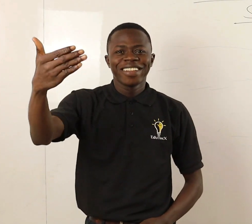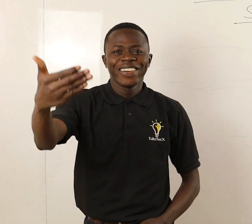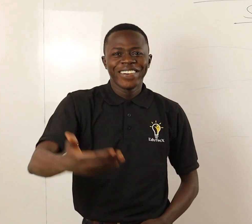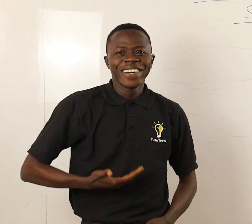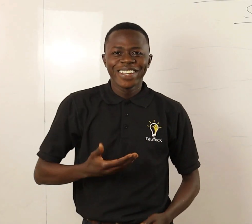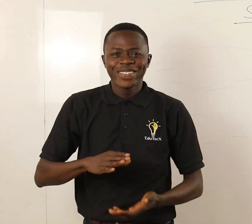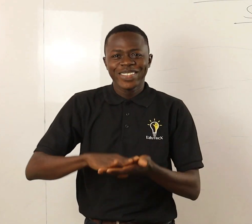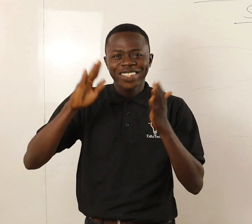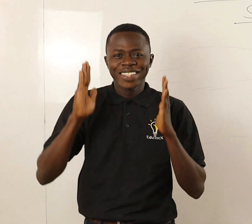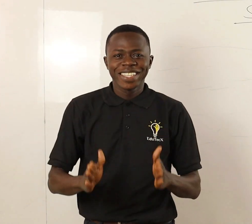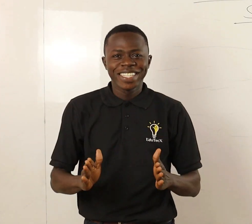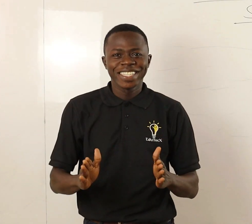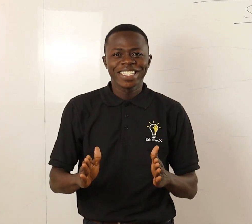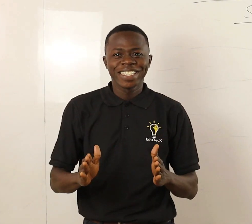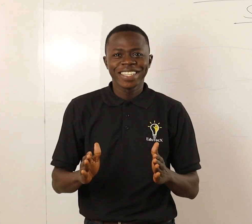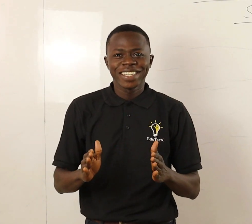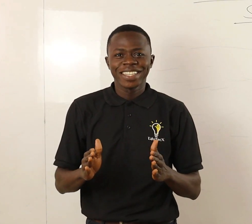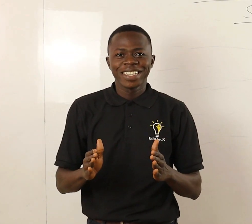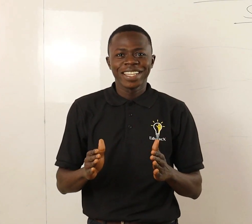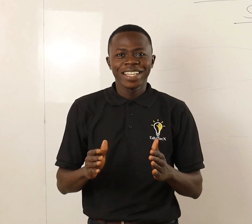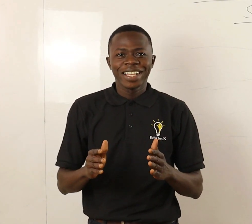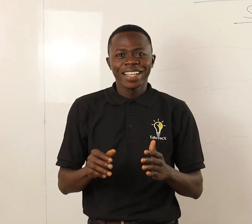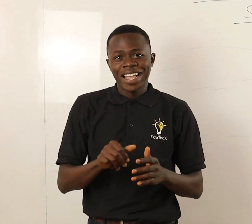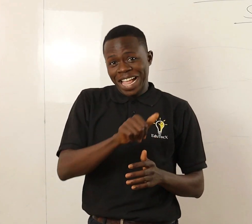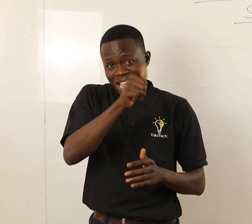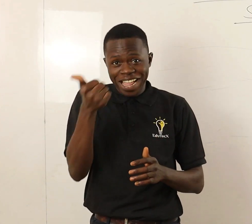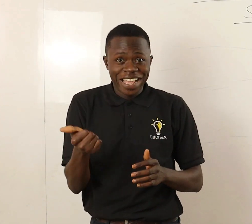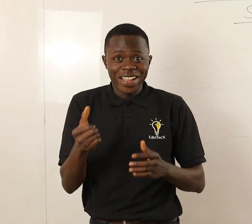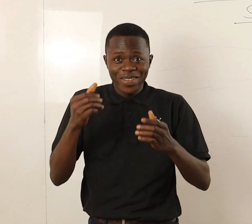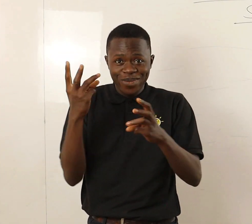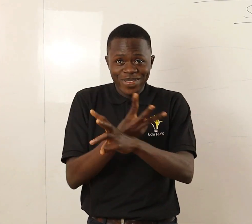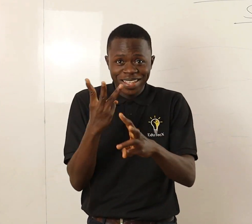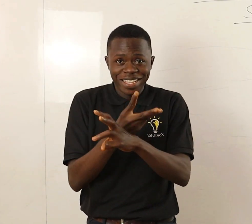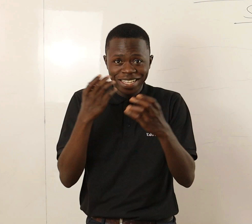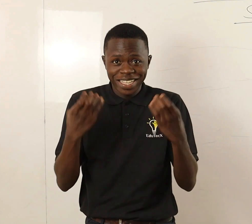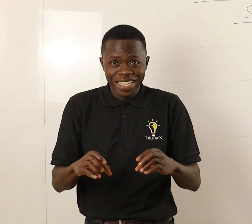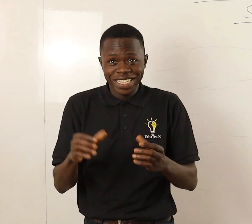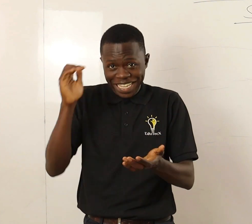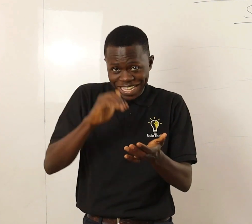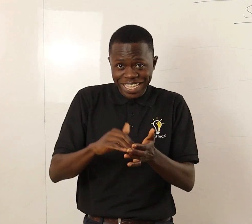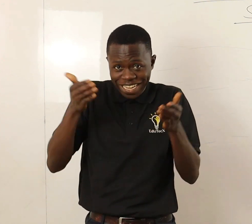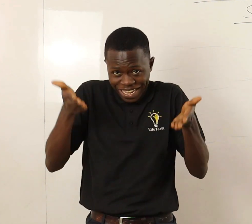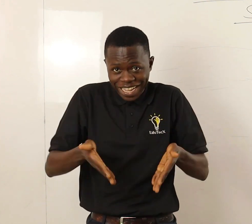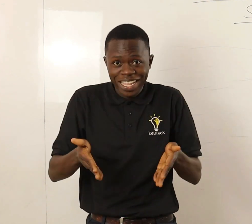Welcome again, students, to another exciting math class on EduTech X.